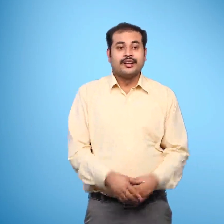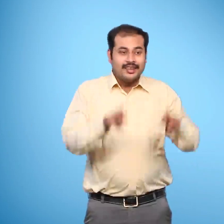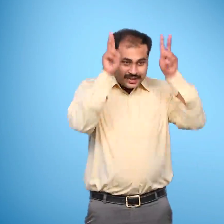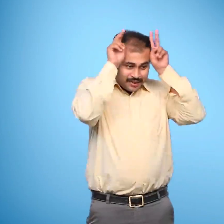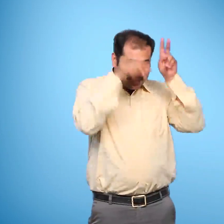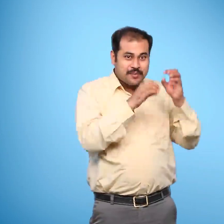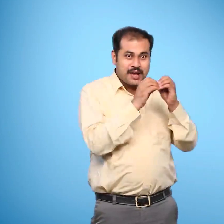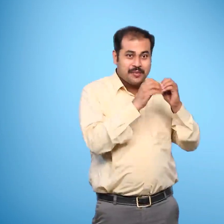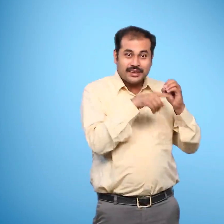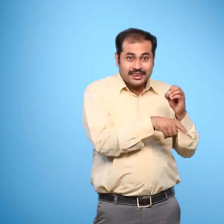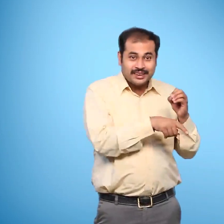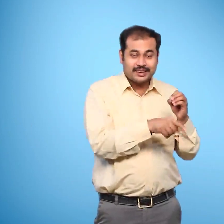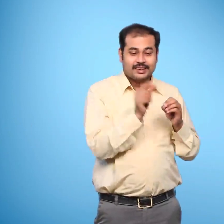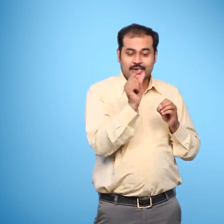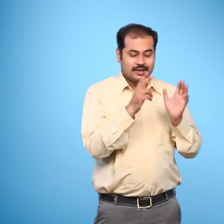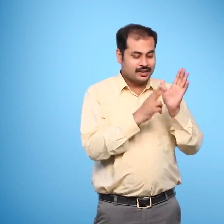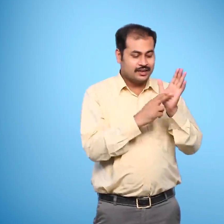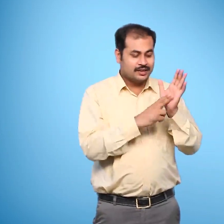The winner got bananas from Bunnu.